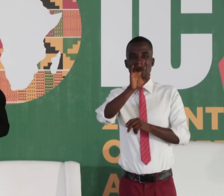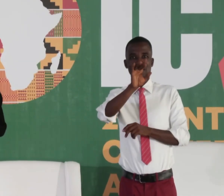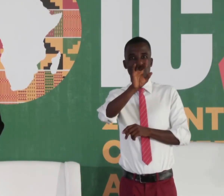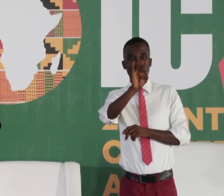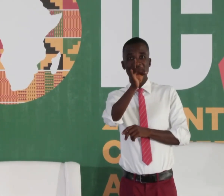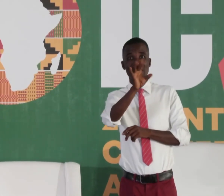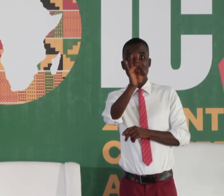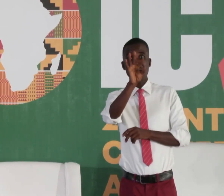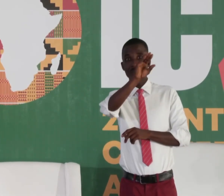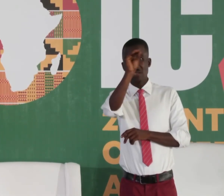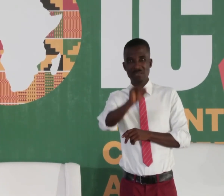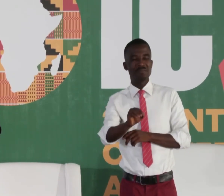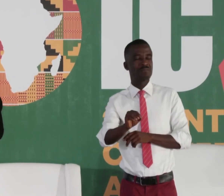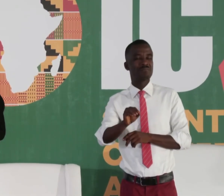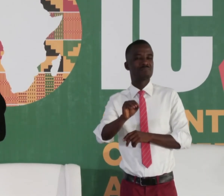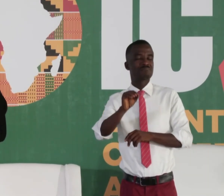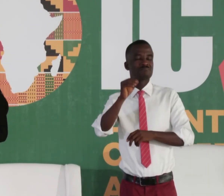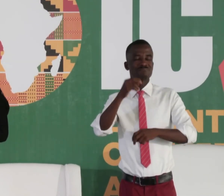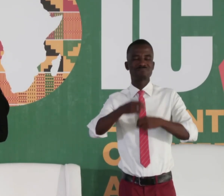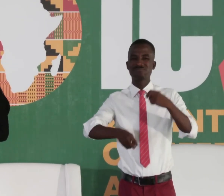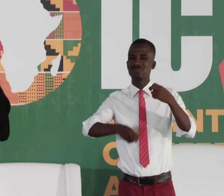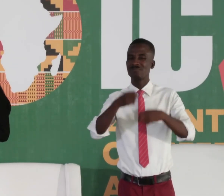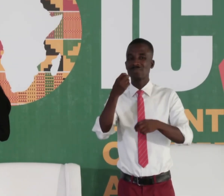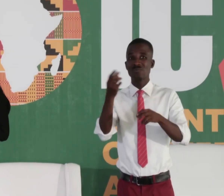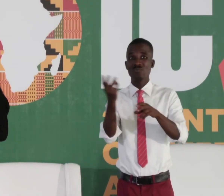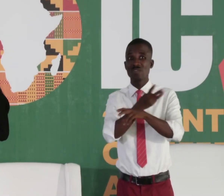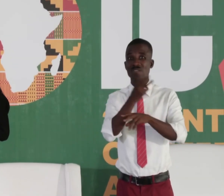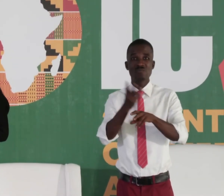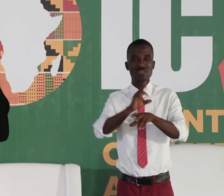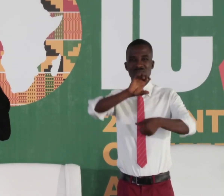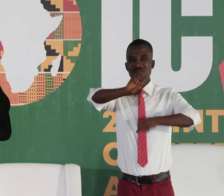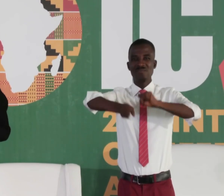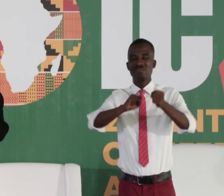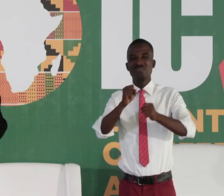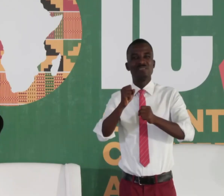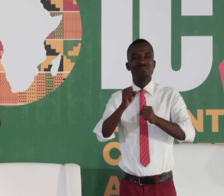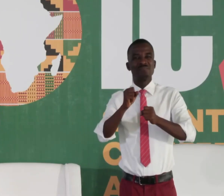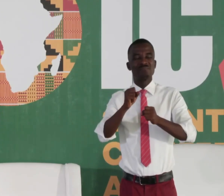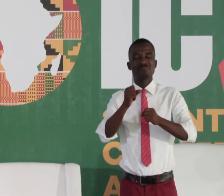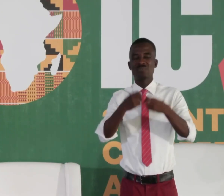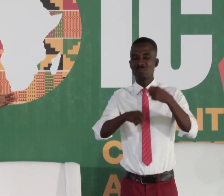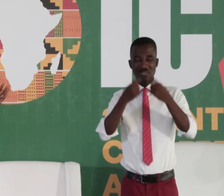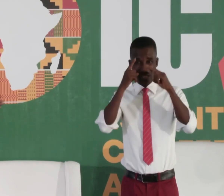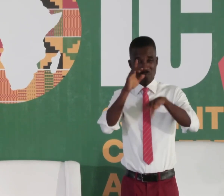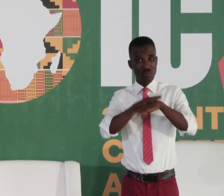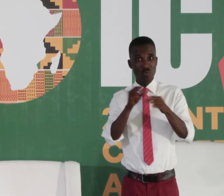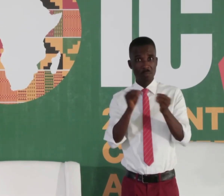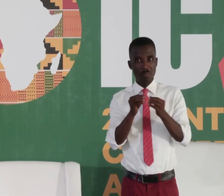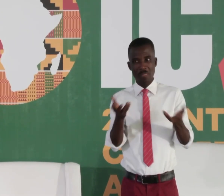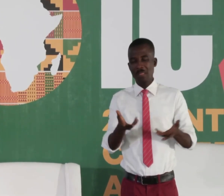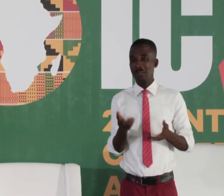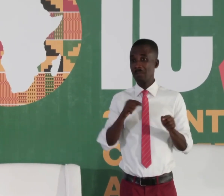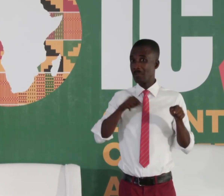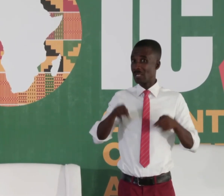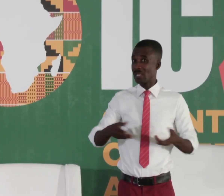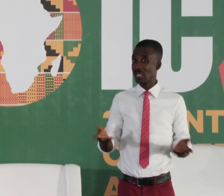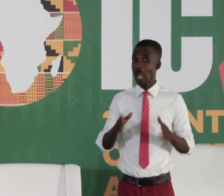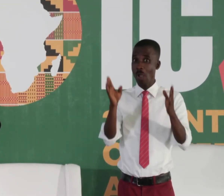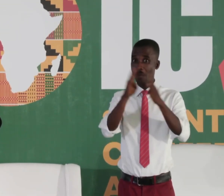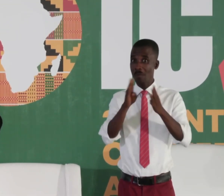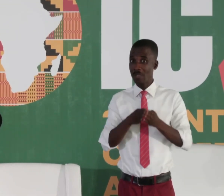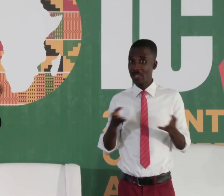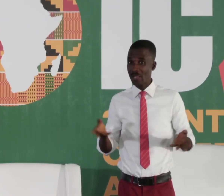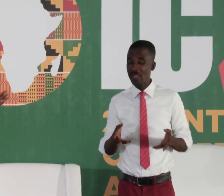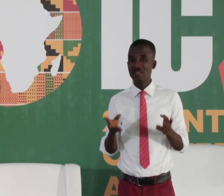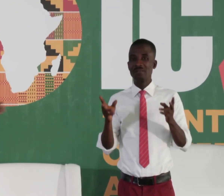them received PEP, which is a very big issue, a very wide gap. Although from my being here at the conference, it has always